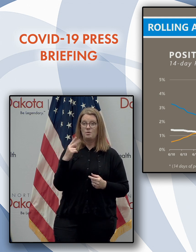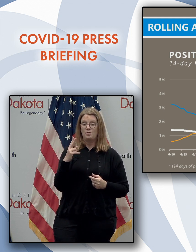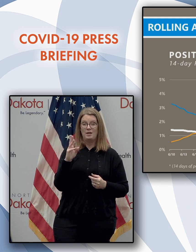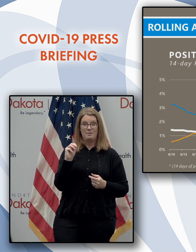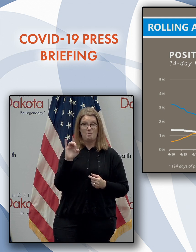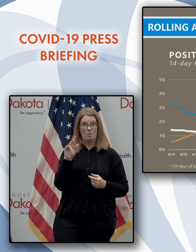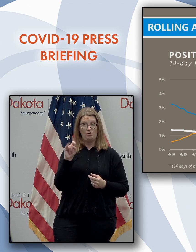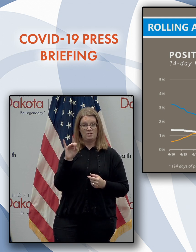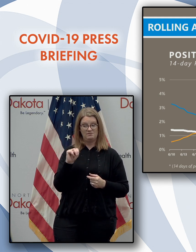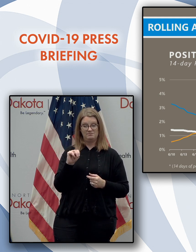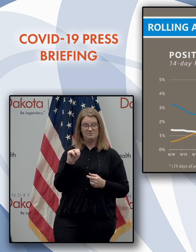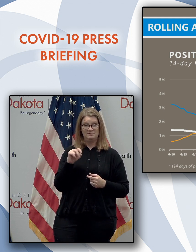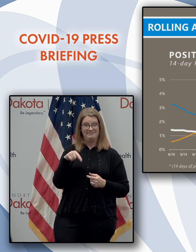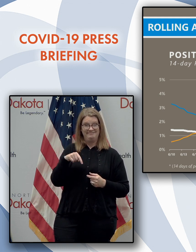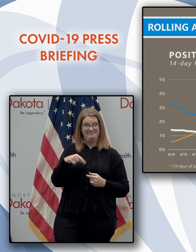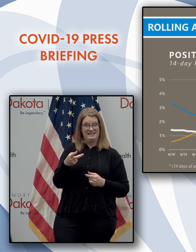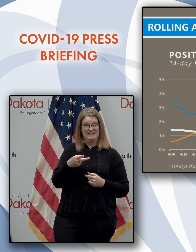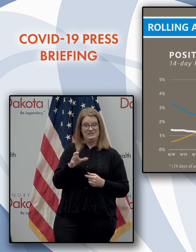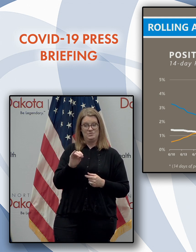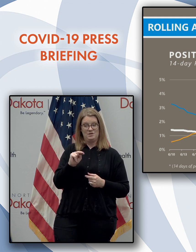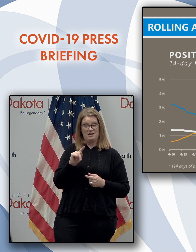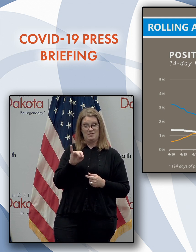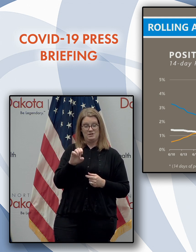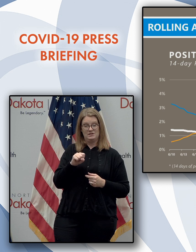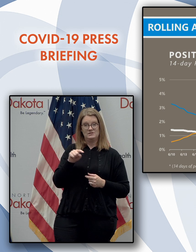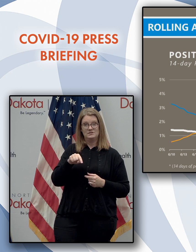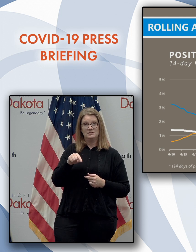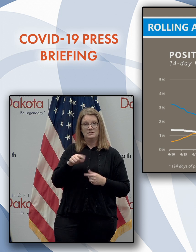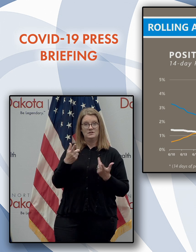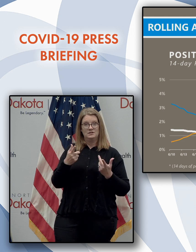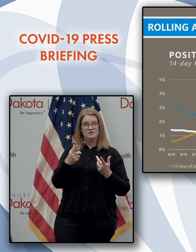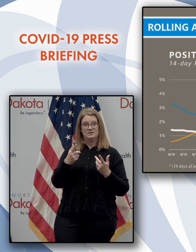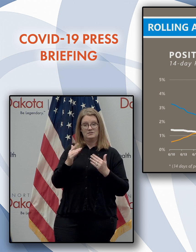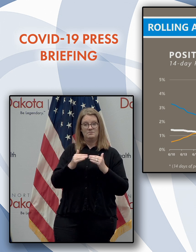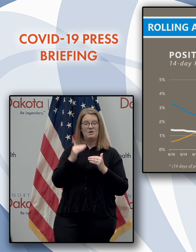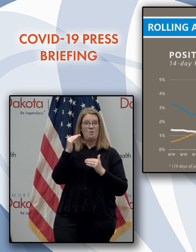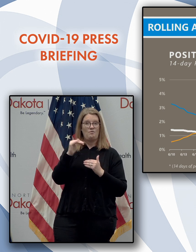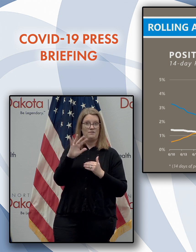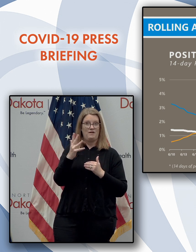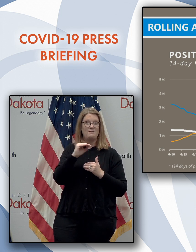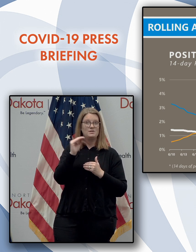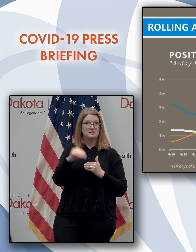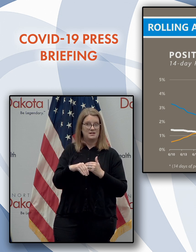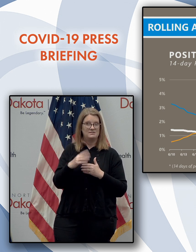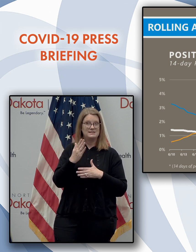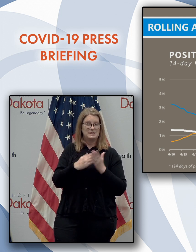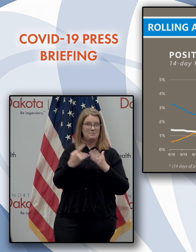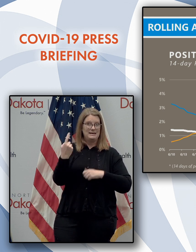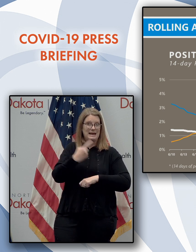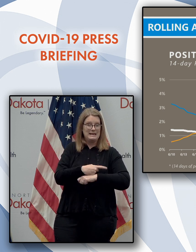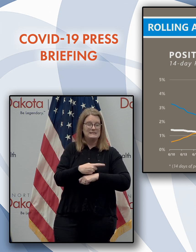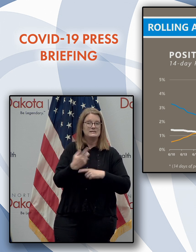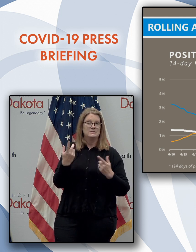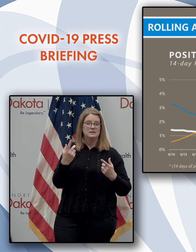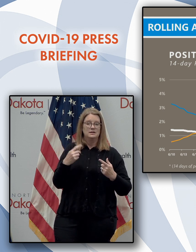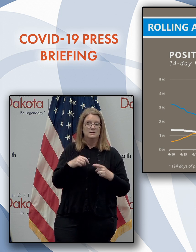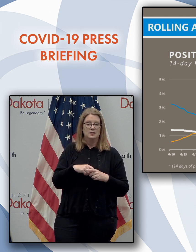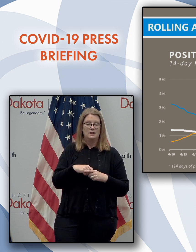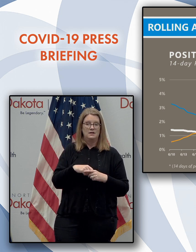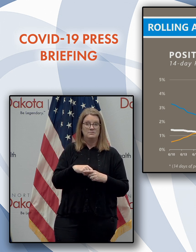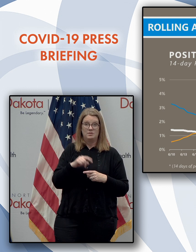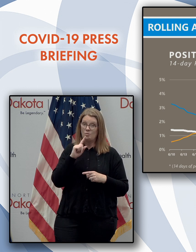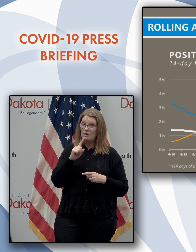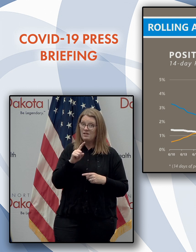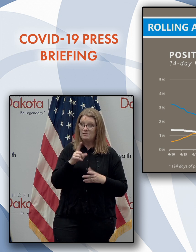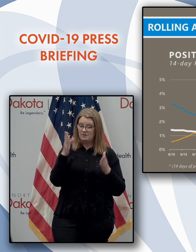in terms of positives versus tests in Burley-Morton have been over 5% on a daily rate. So again, we've got to really continue